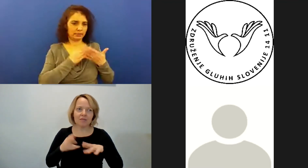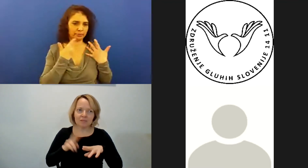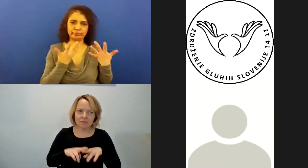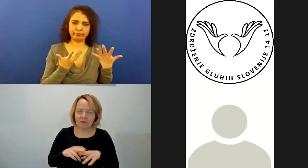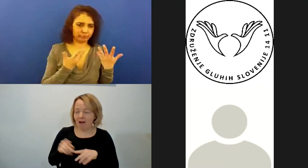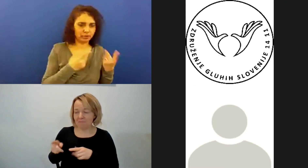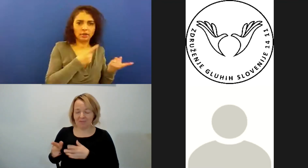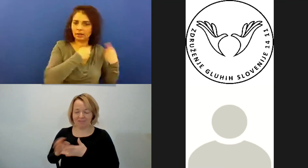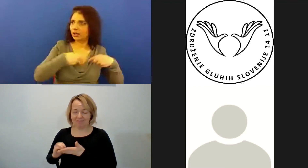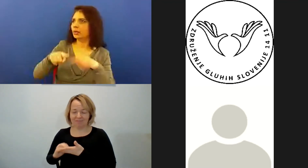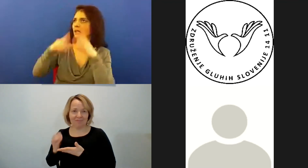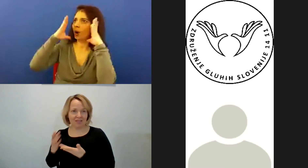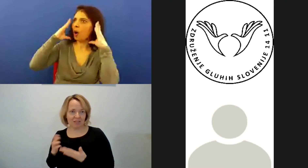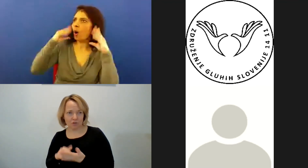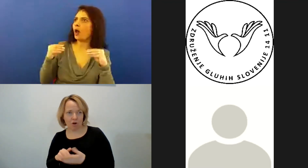Holland,